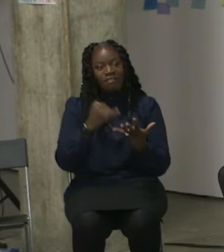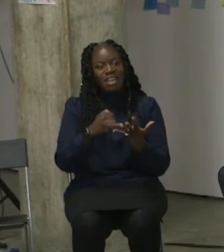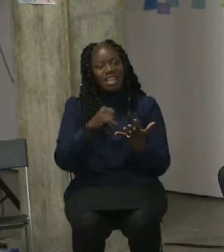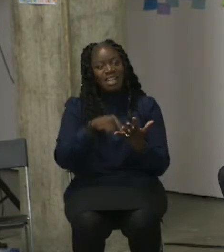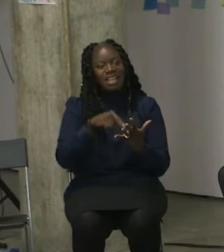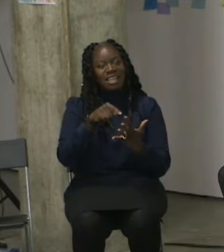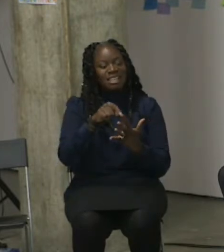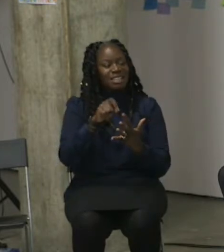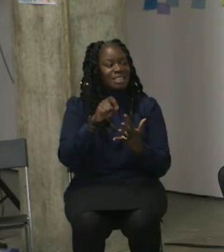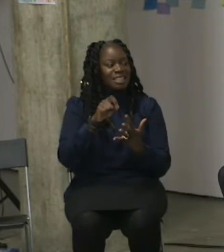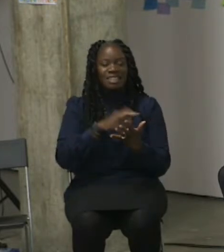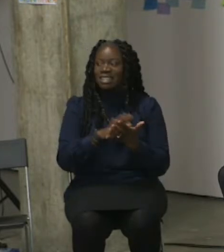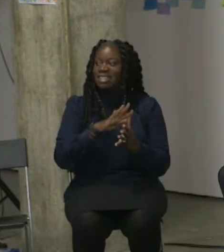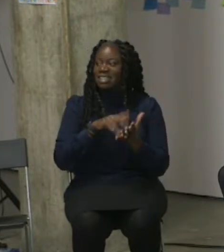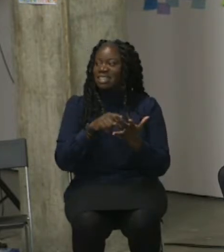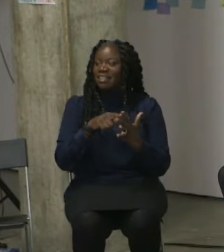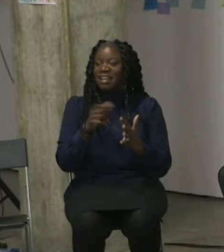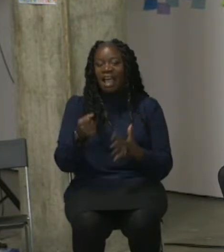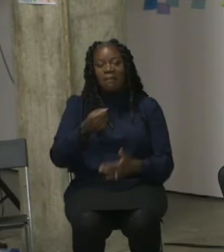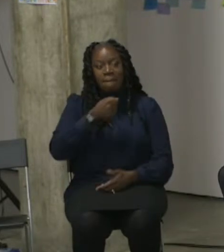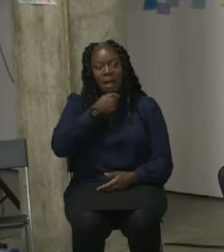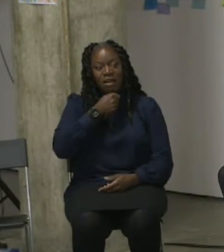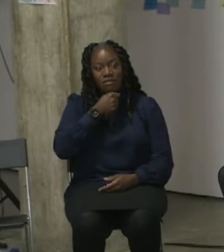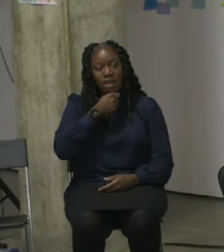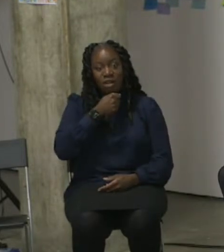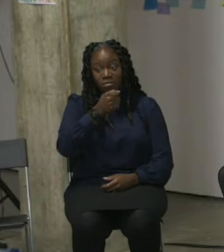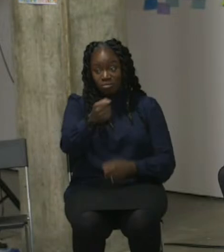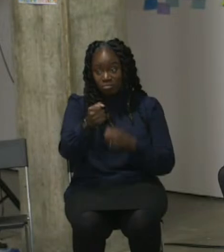got a roving mic that you could do that with.